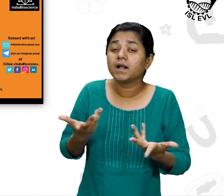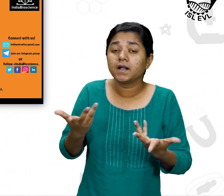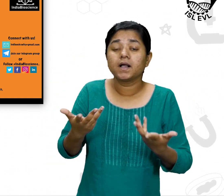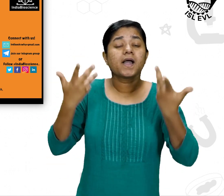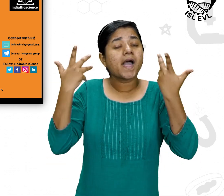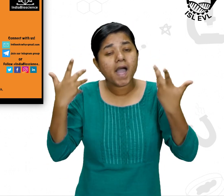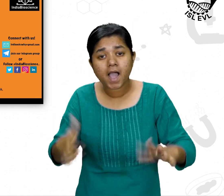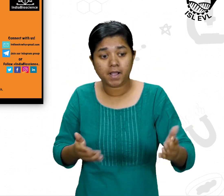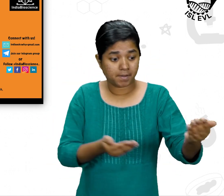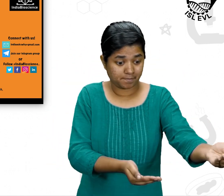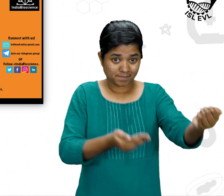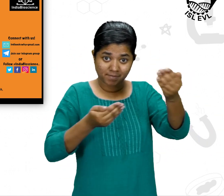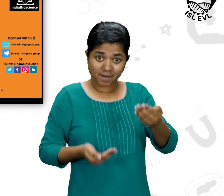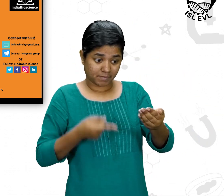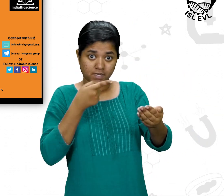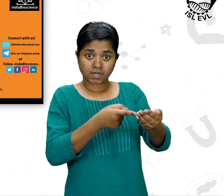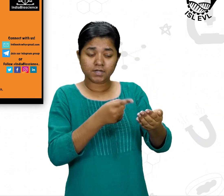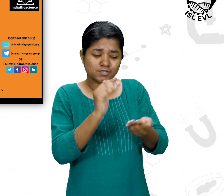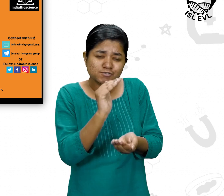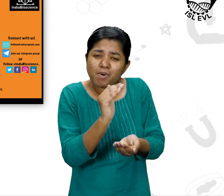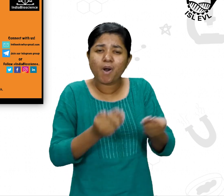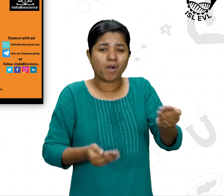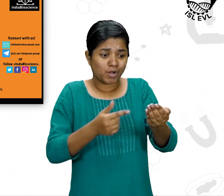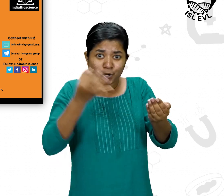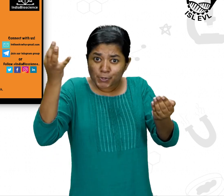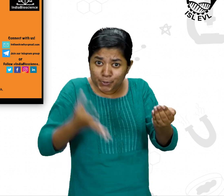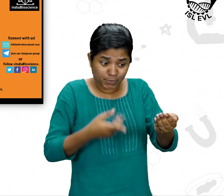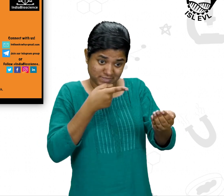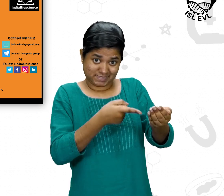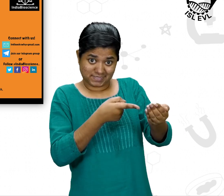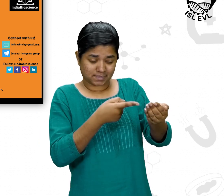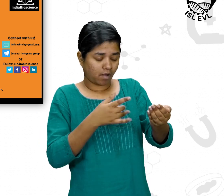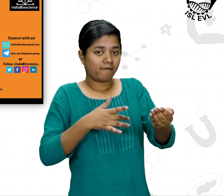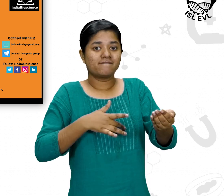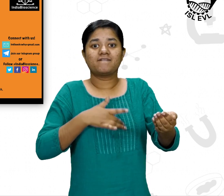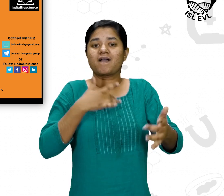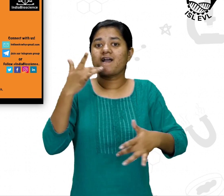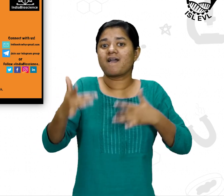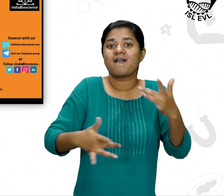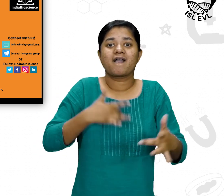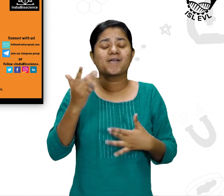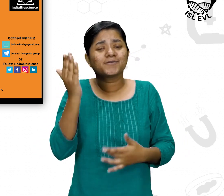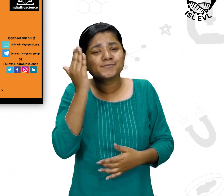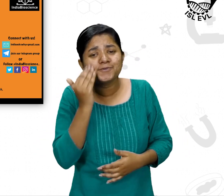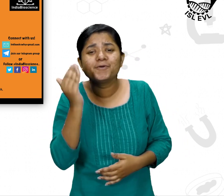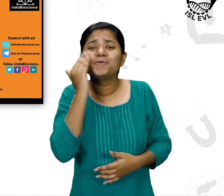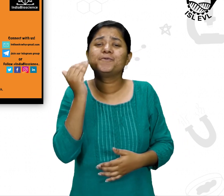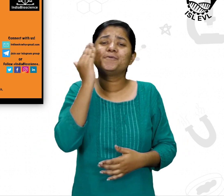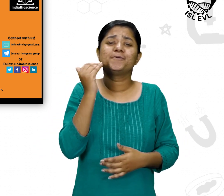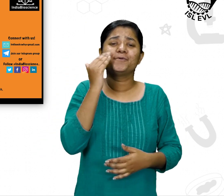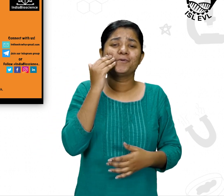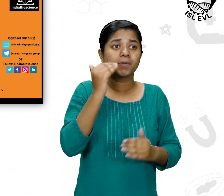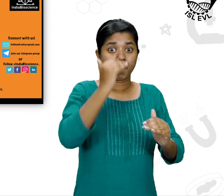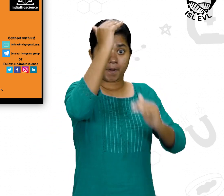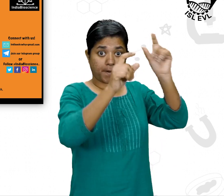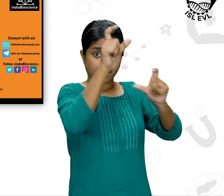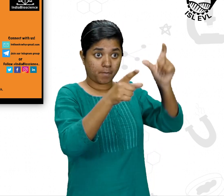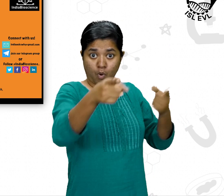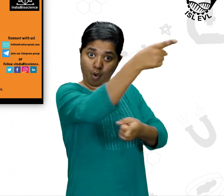Interesting. Keep going. So, adults thinking of babies to be cute helps these tiny ones live